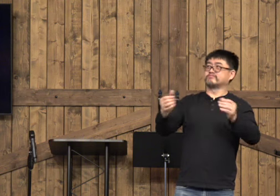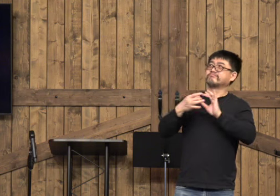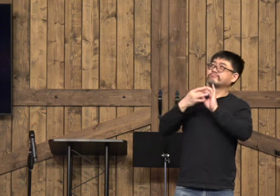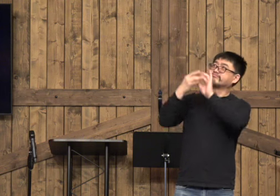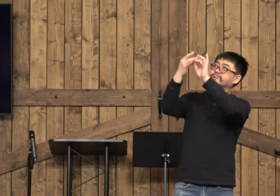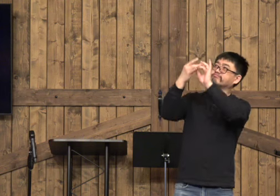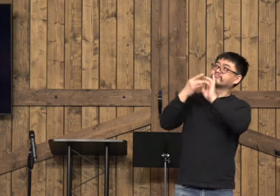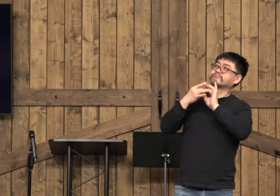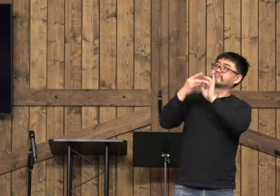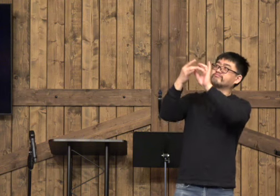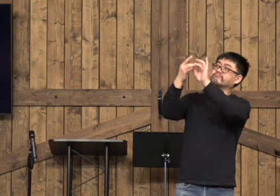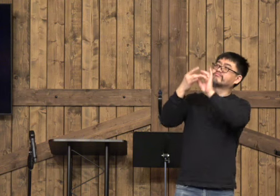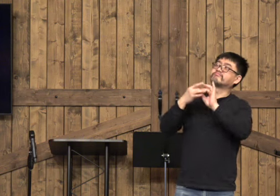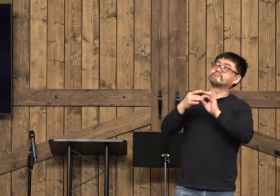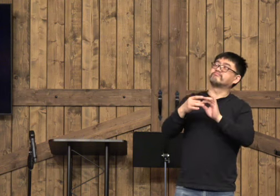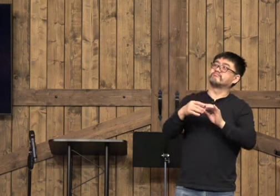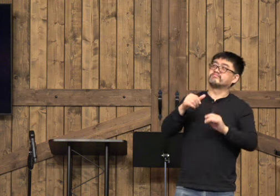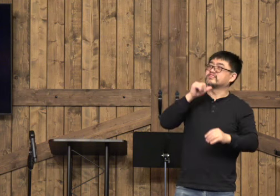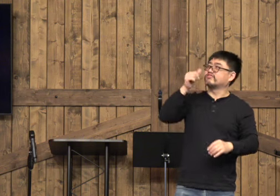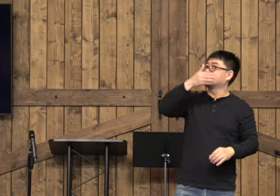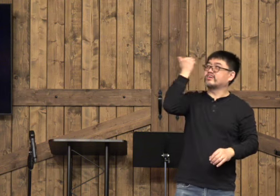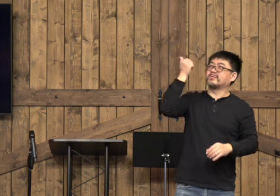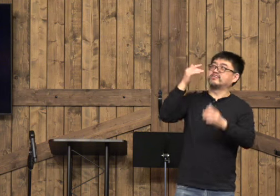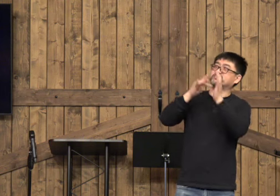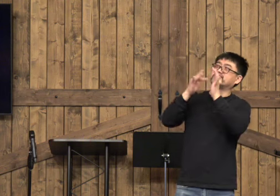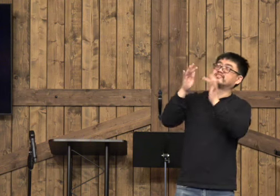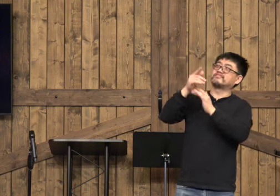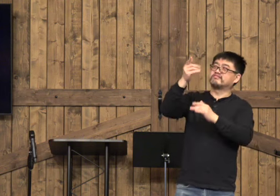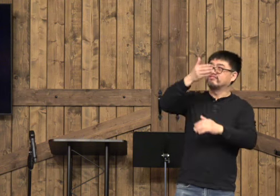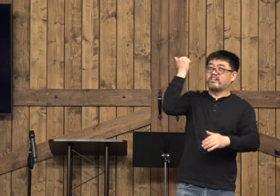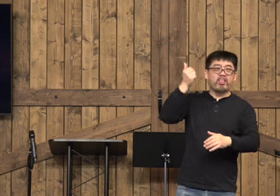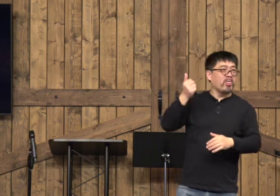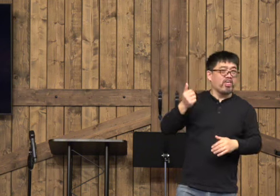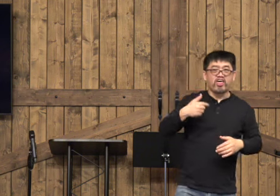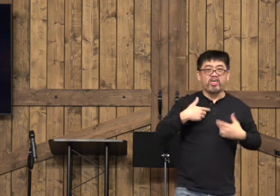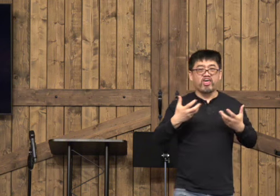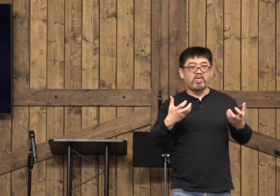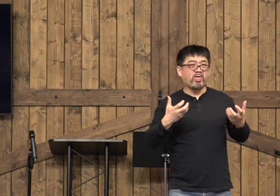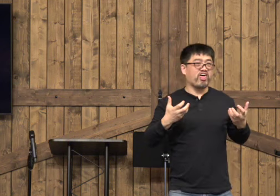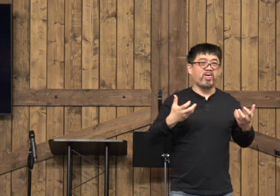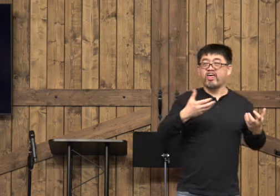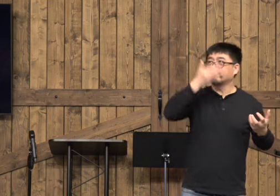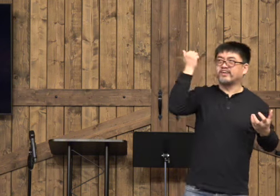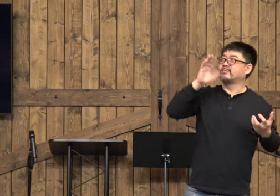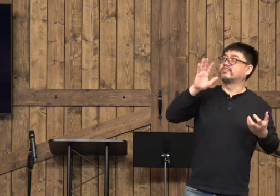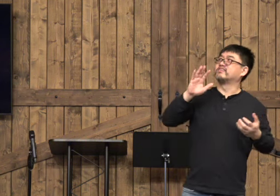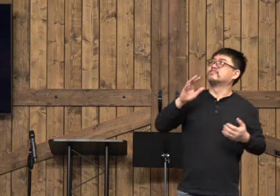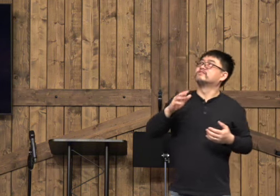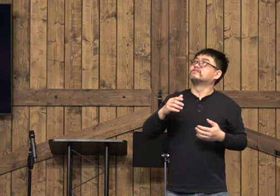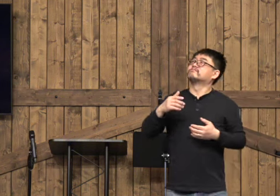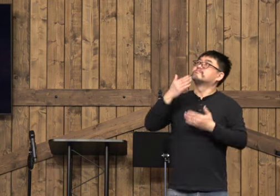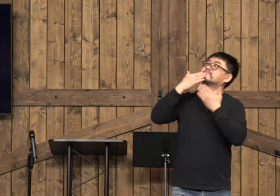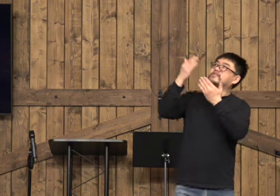and he has found a way to destroy sin help us not to turn into that and not be such a role